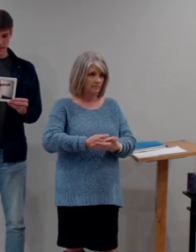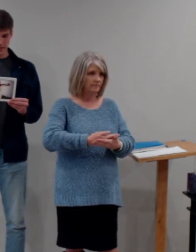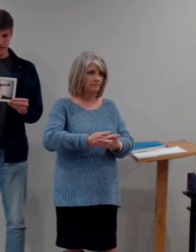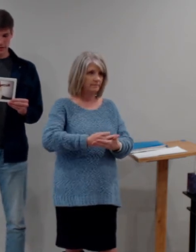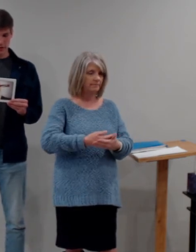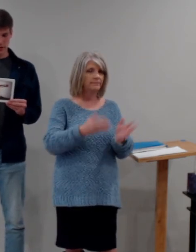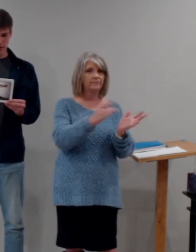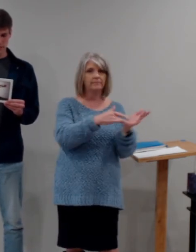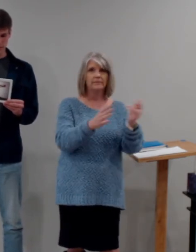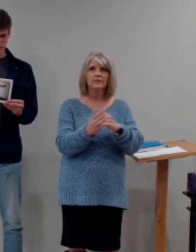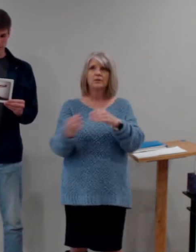Jesus grow up.